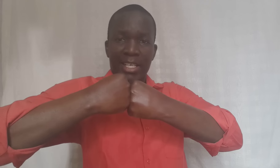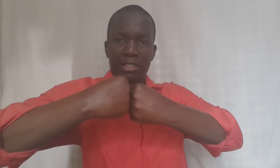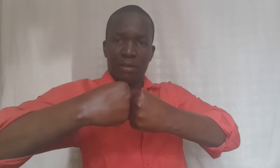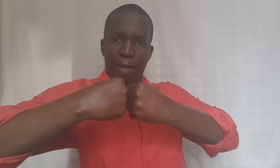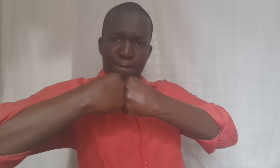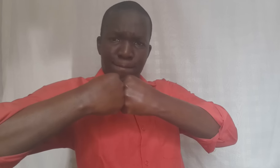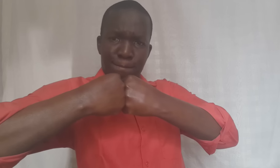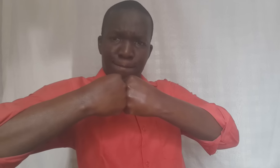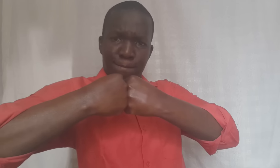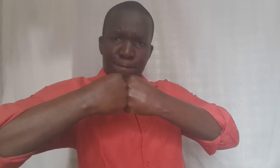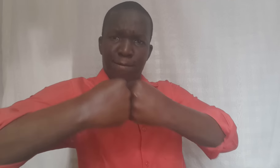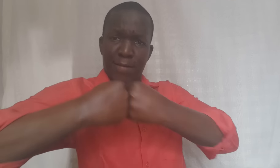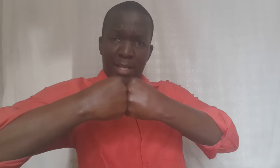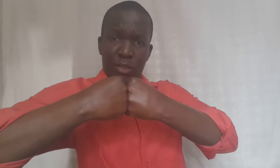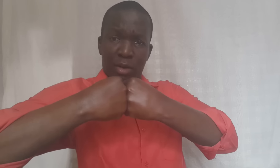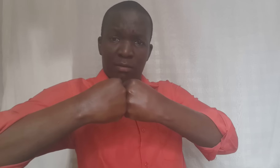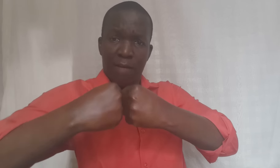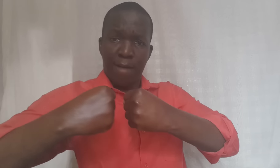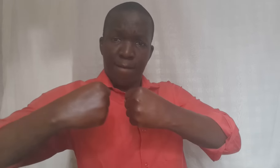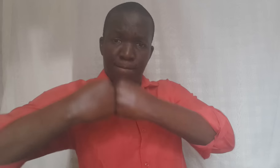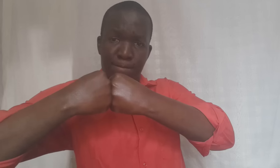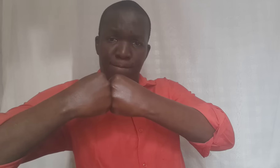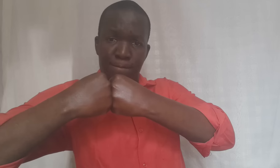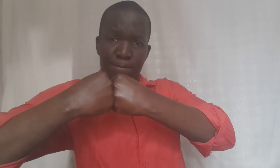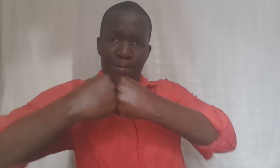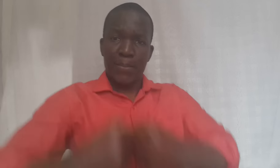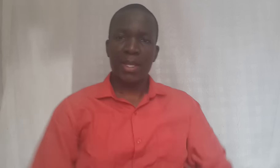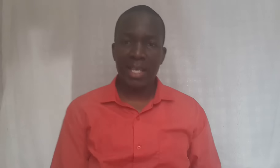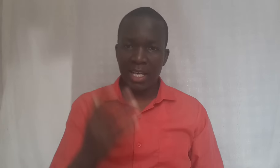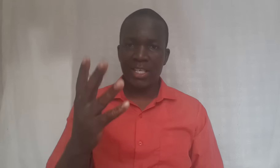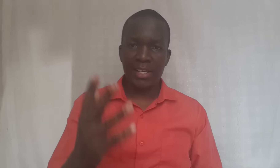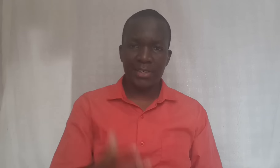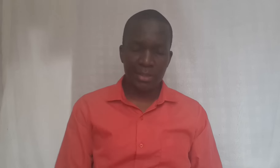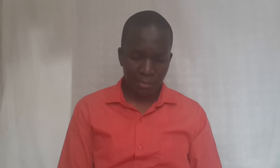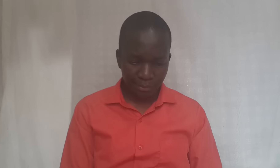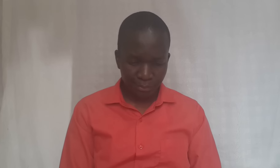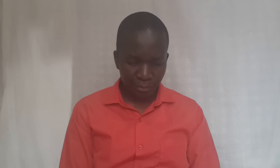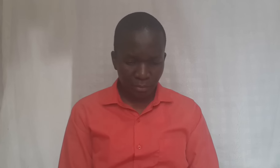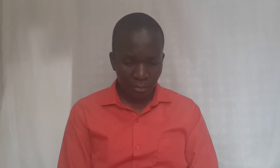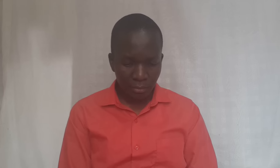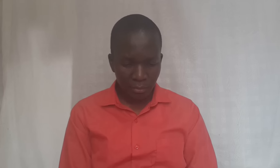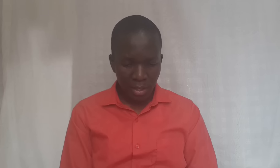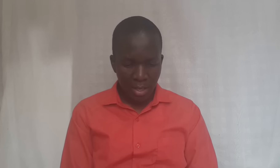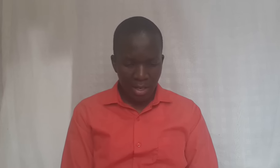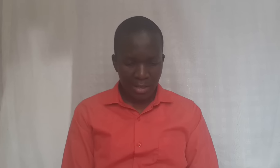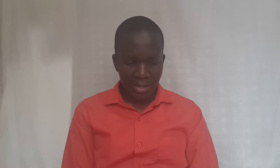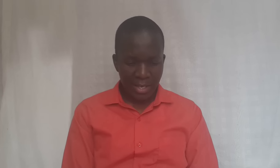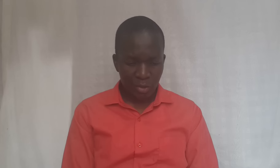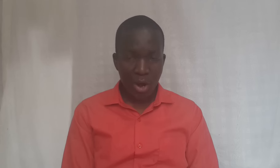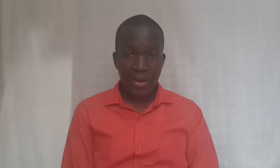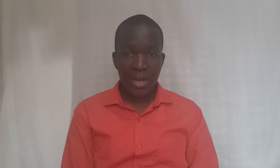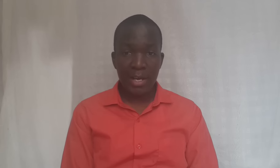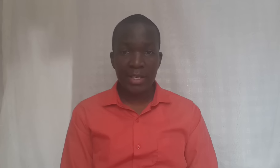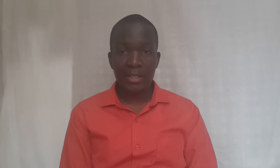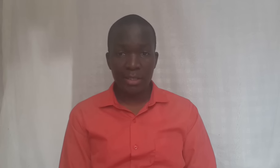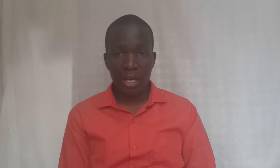challenge, this one, that's a challenge. The next word here is